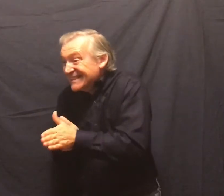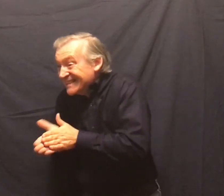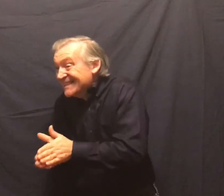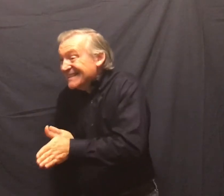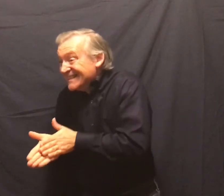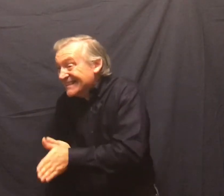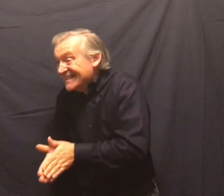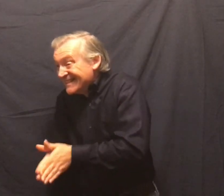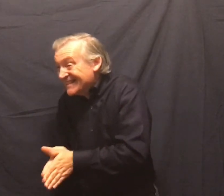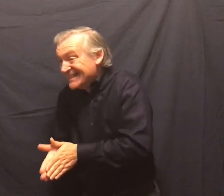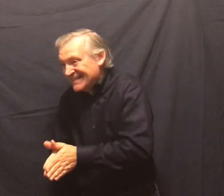And I'd take care of them.